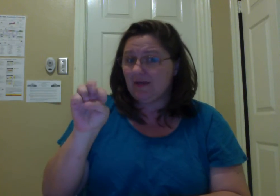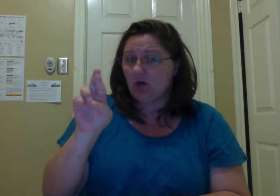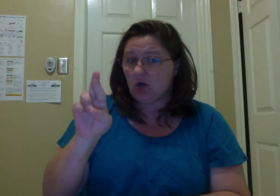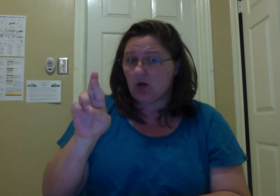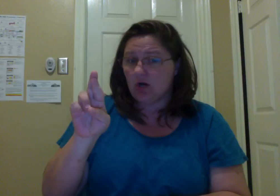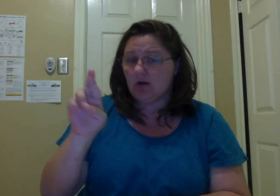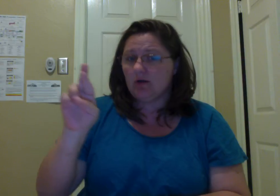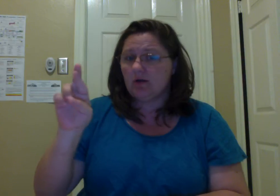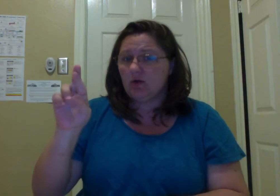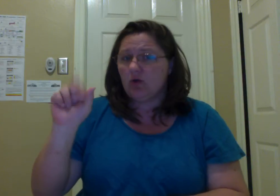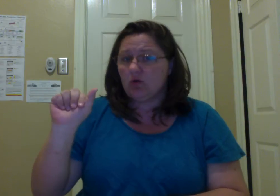P-O-W-E-R